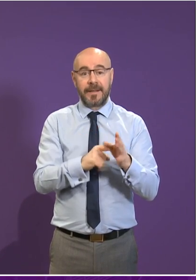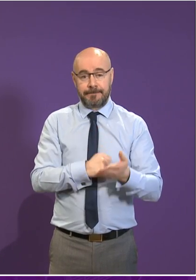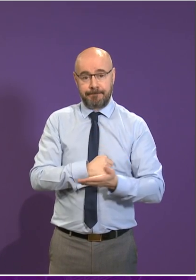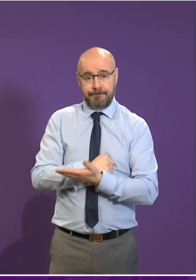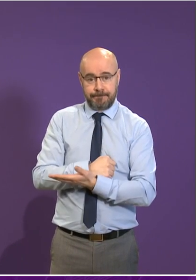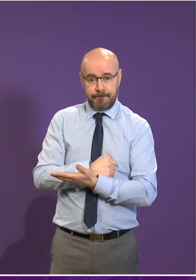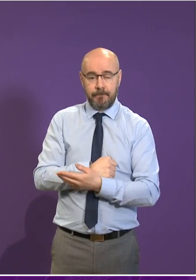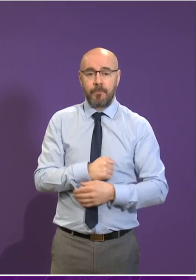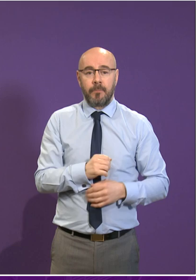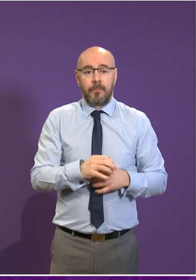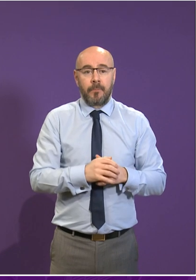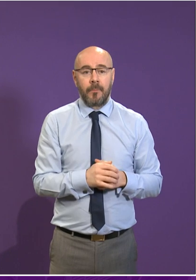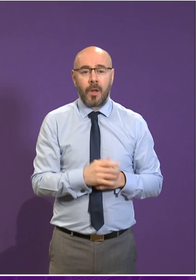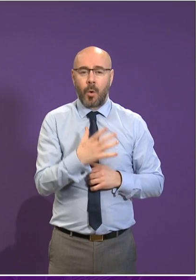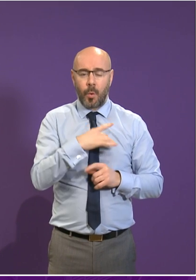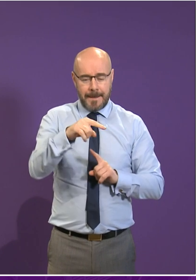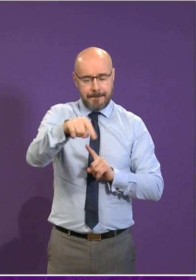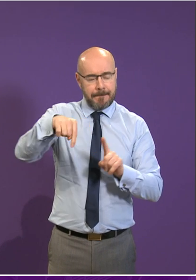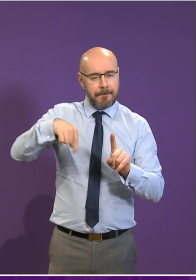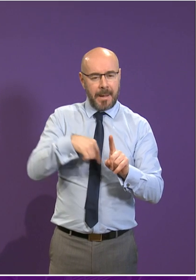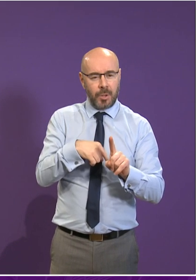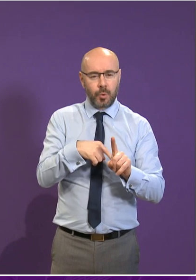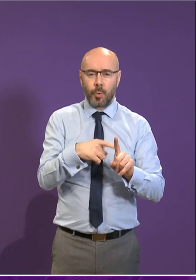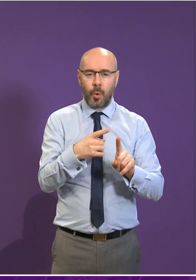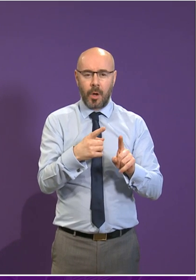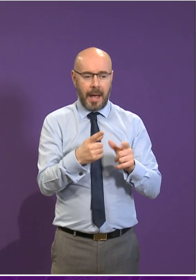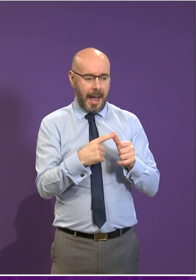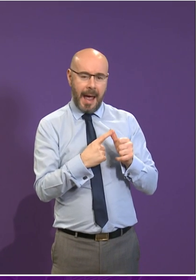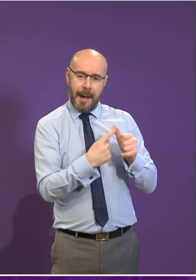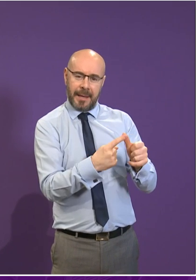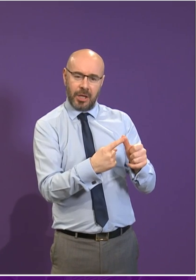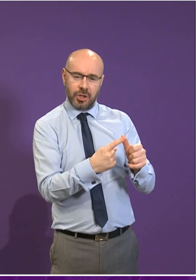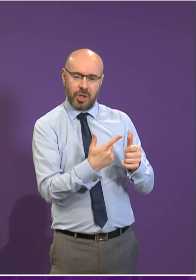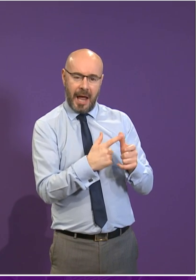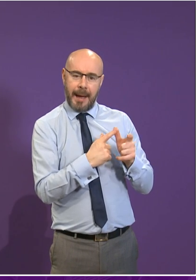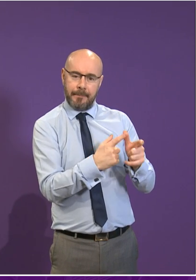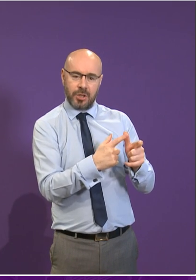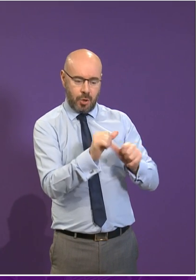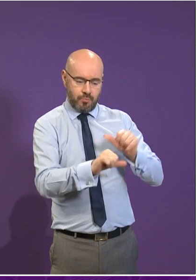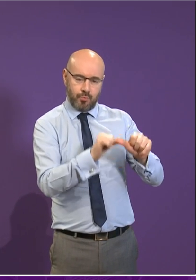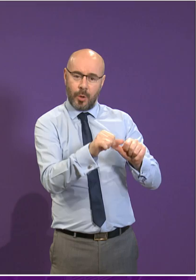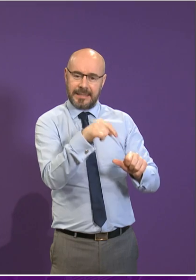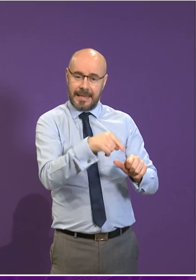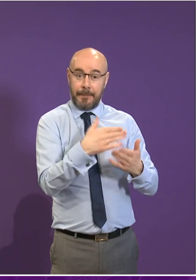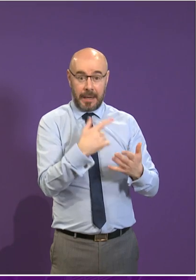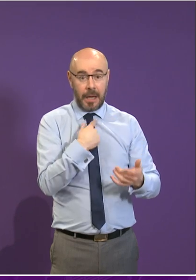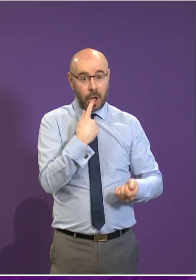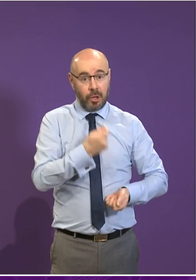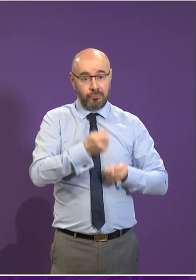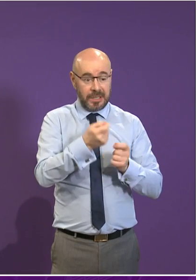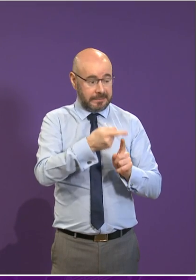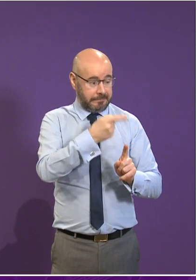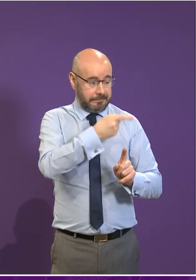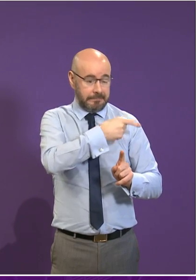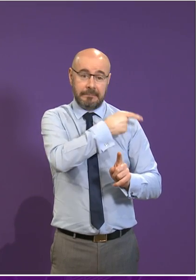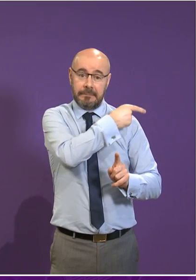the admissions process itself. I've raised this at every meeting of the committee that we've had, and the